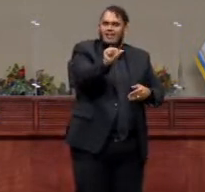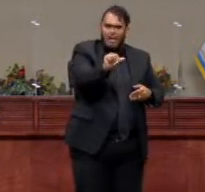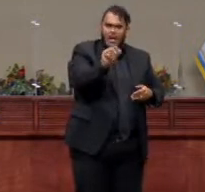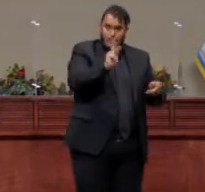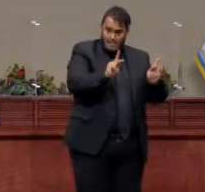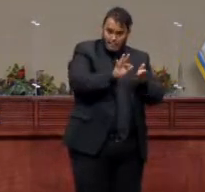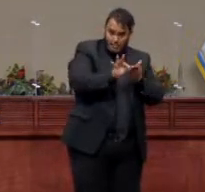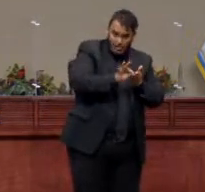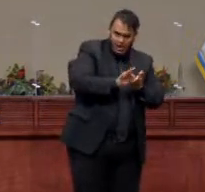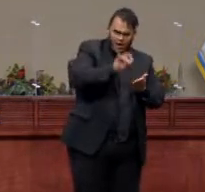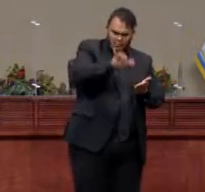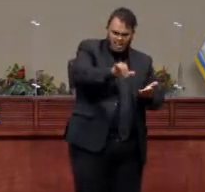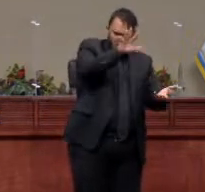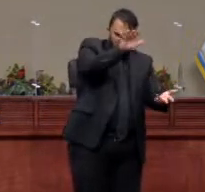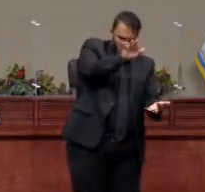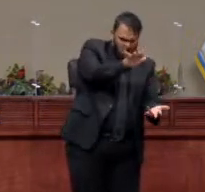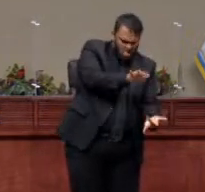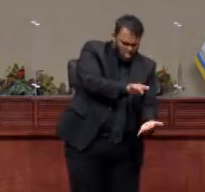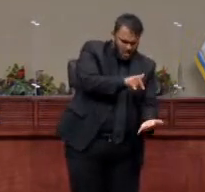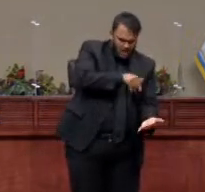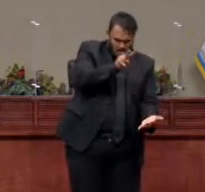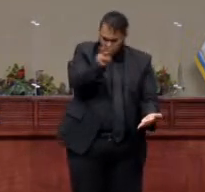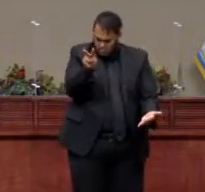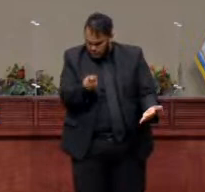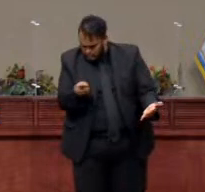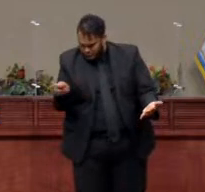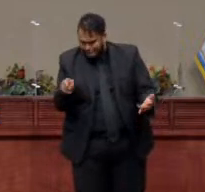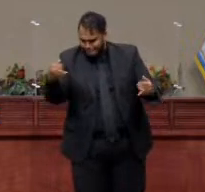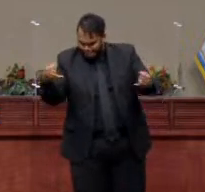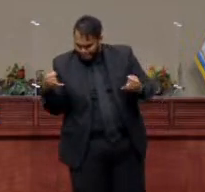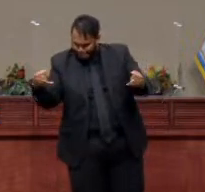the advisory committee for redistricting.